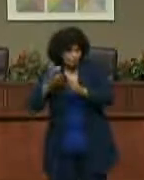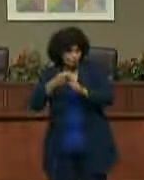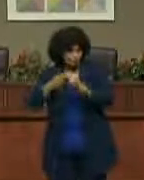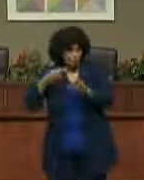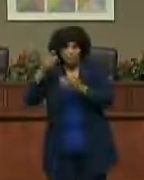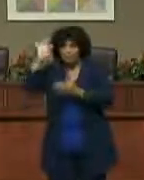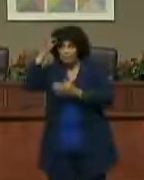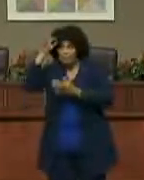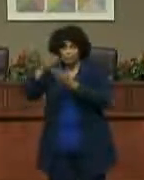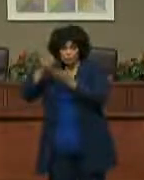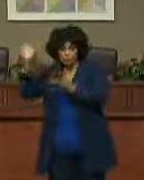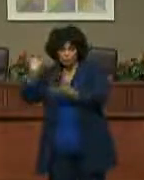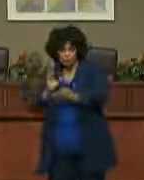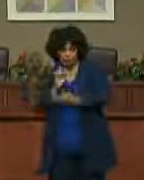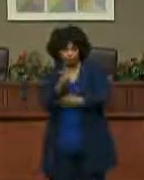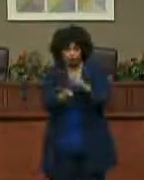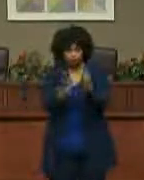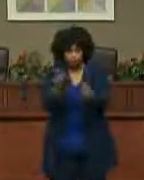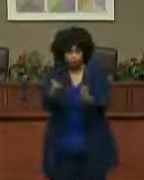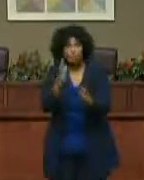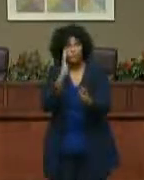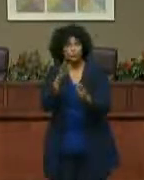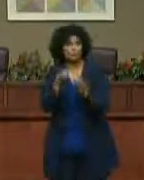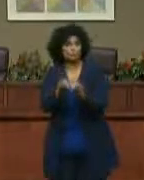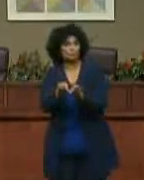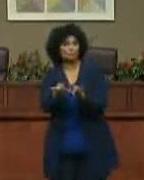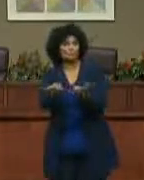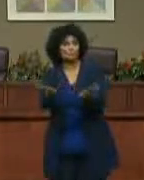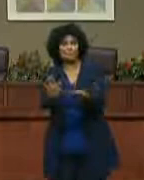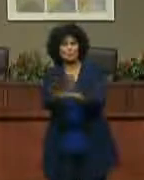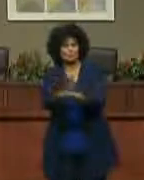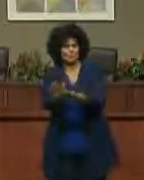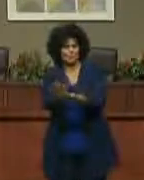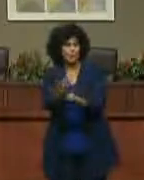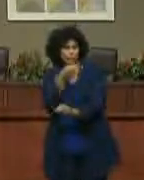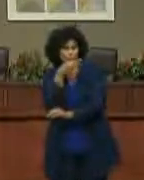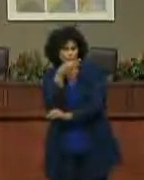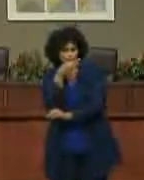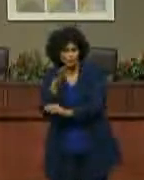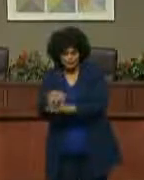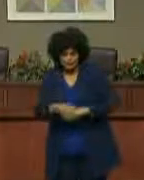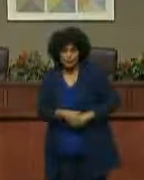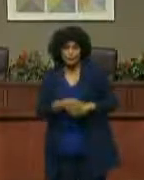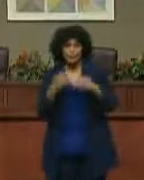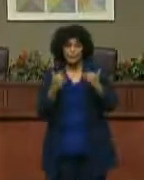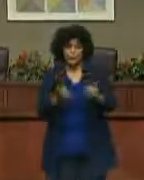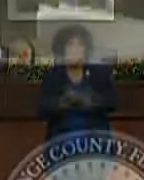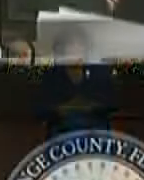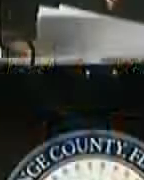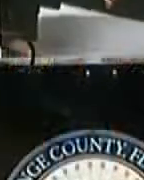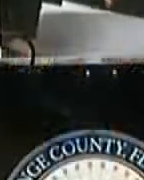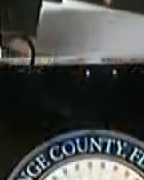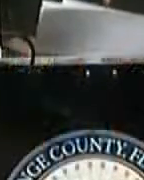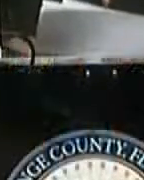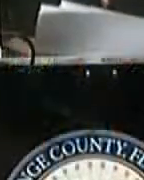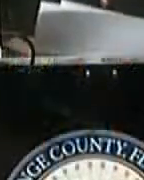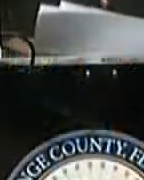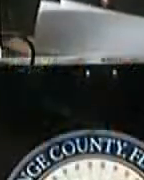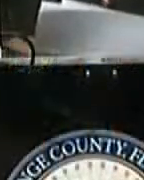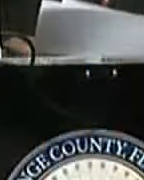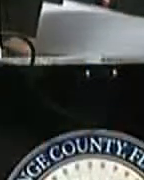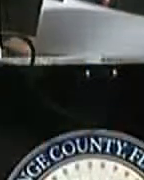small businesses here within Orange County. As it relates to the Orange Cares program for individual and family